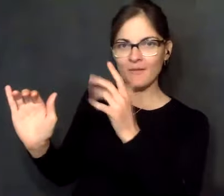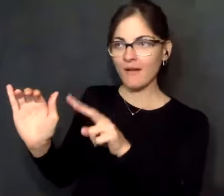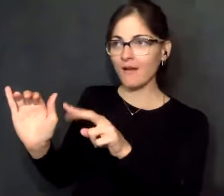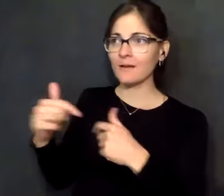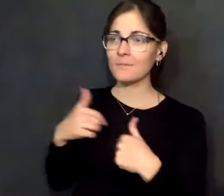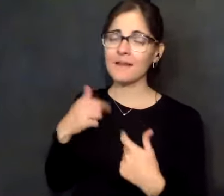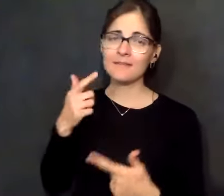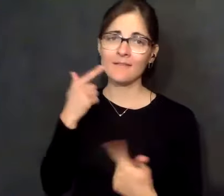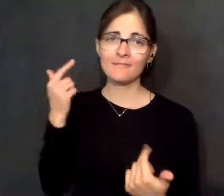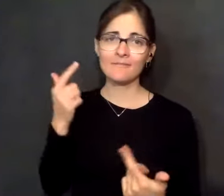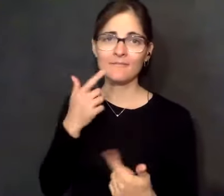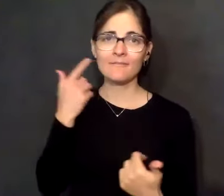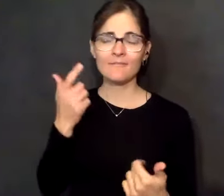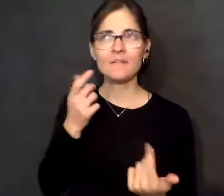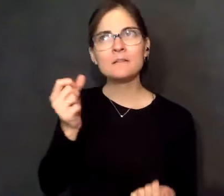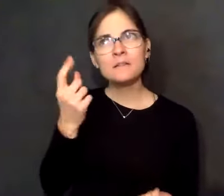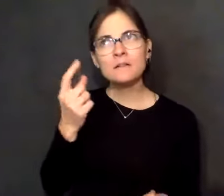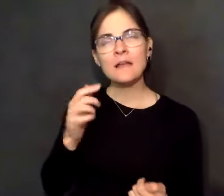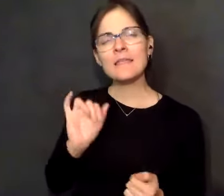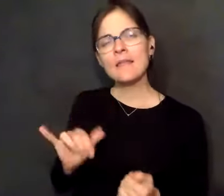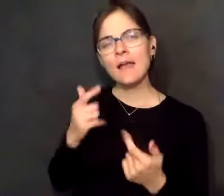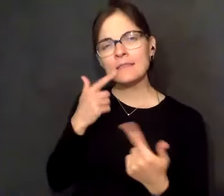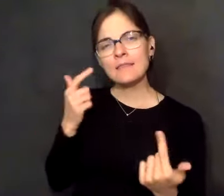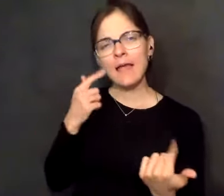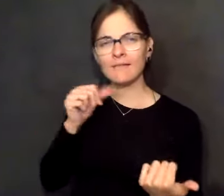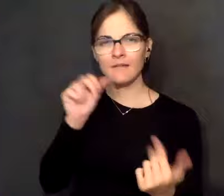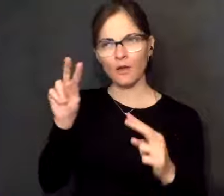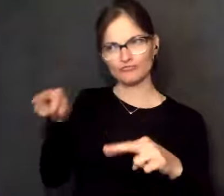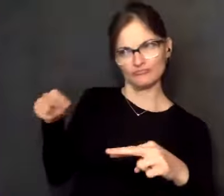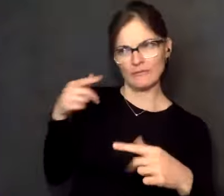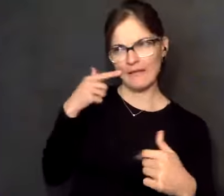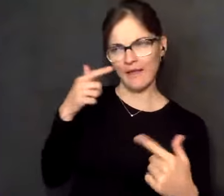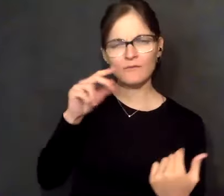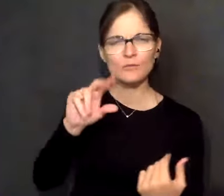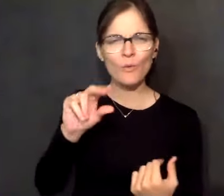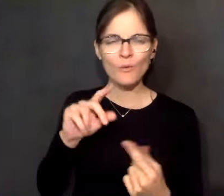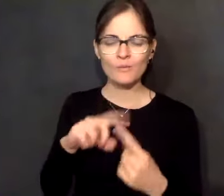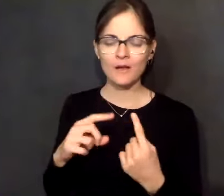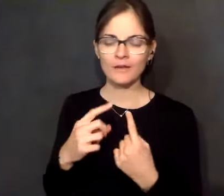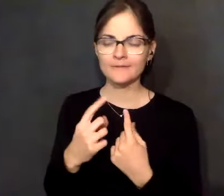was laugh. I could only view it through the eyes of love. And I thought that was so